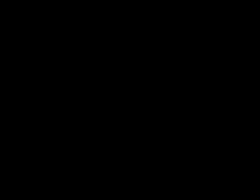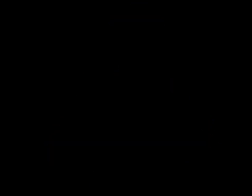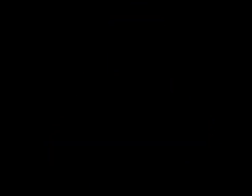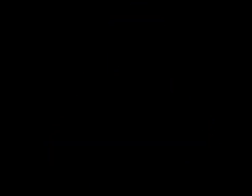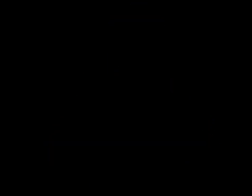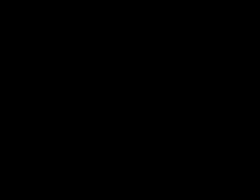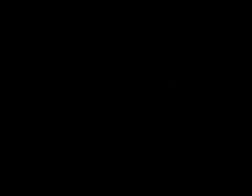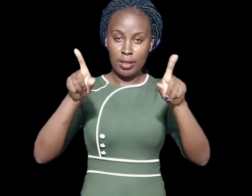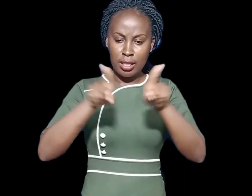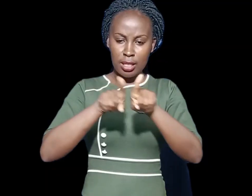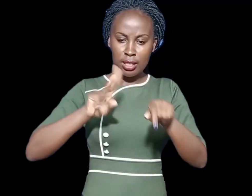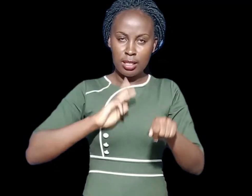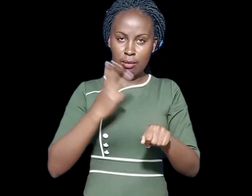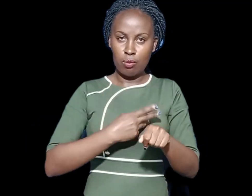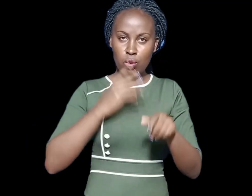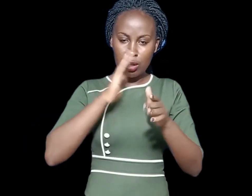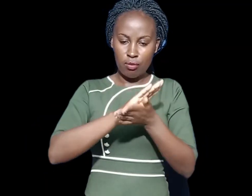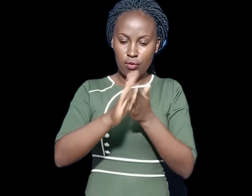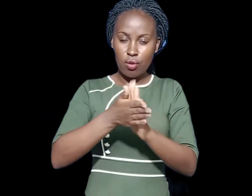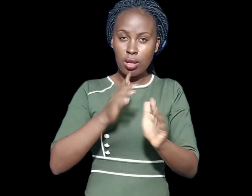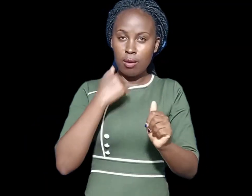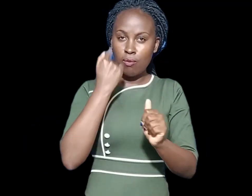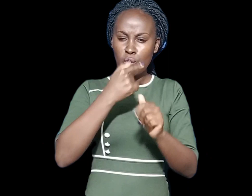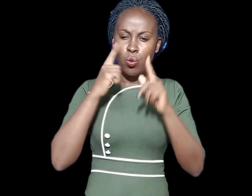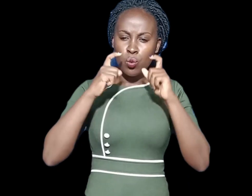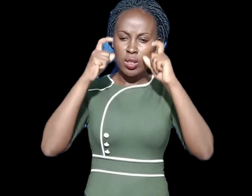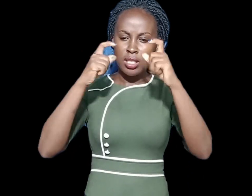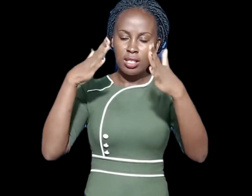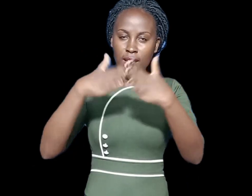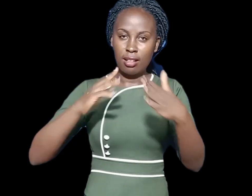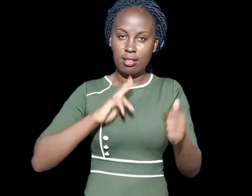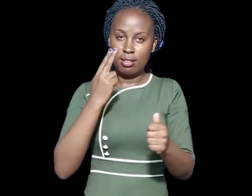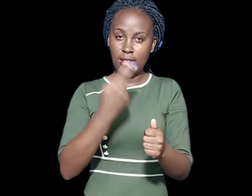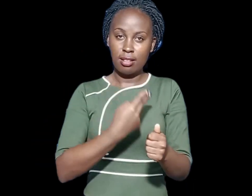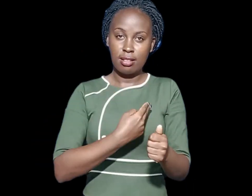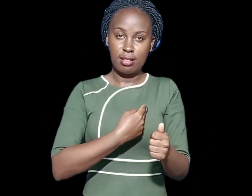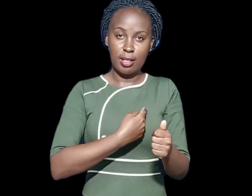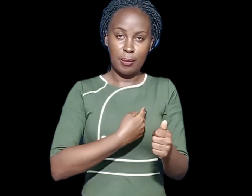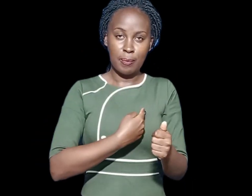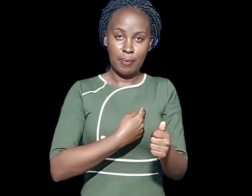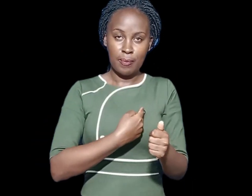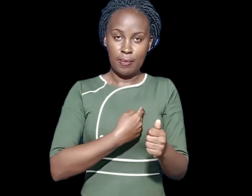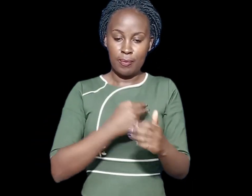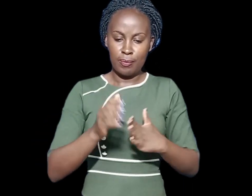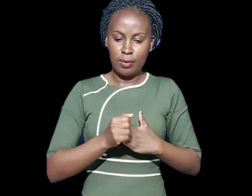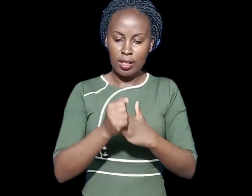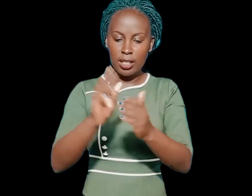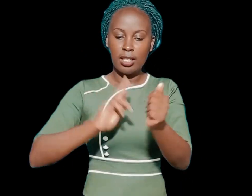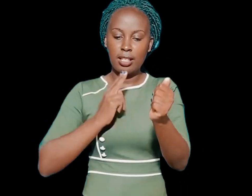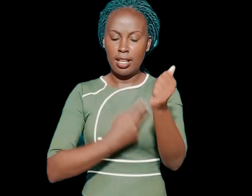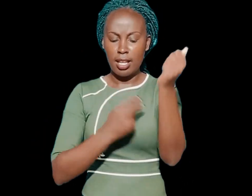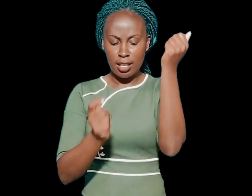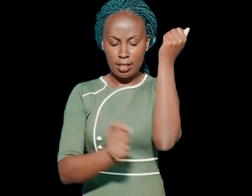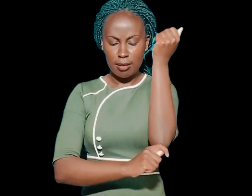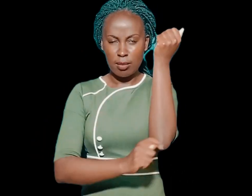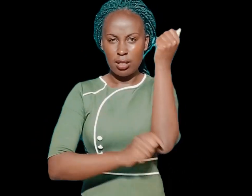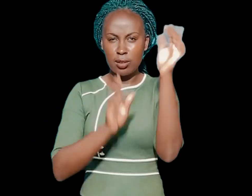Forgive those who sin agonistas And lead us not into temptation